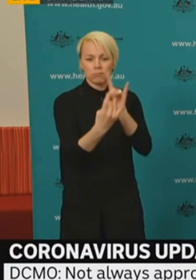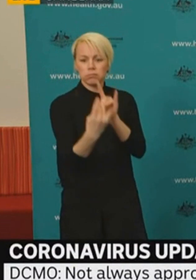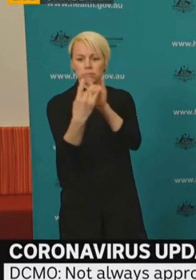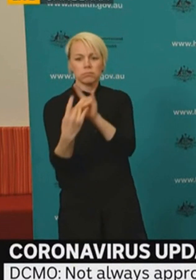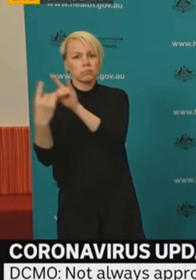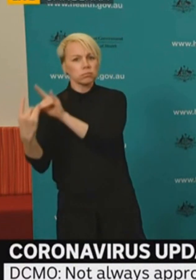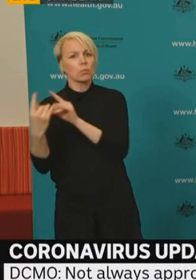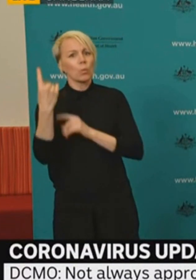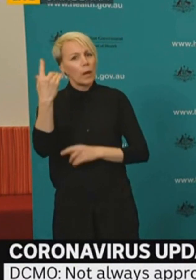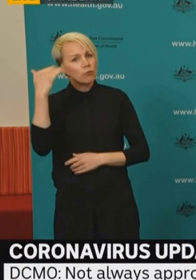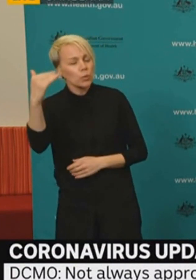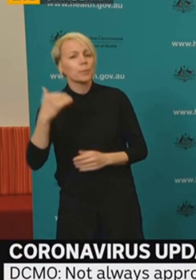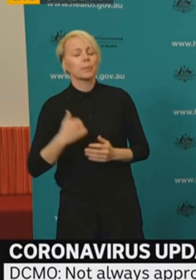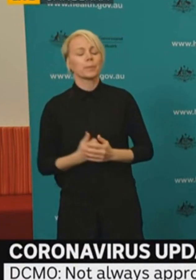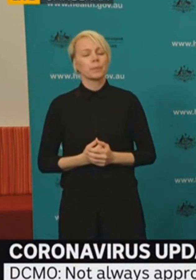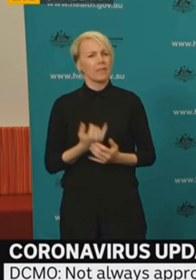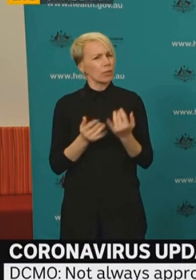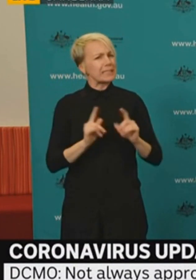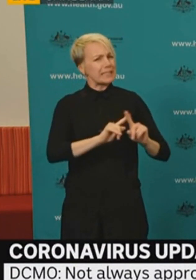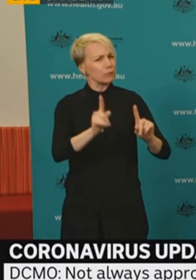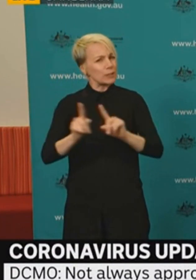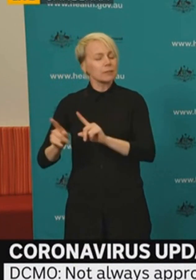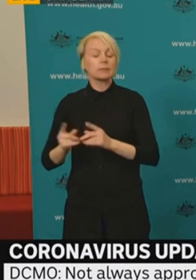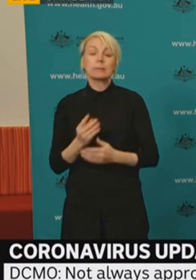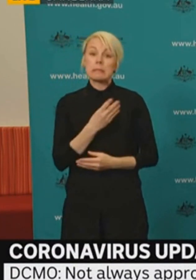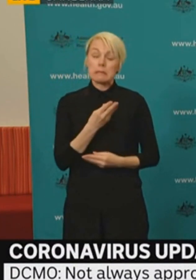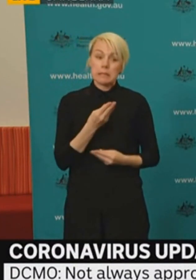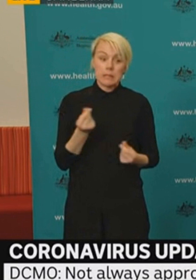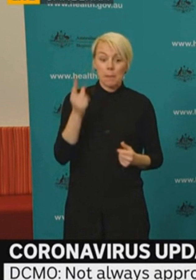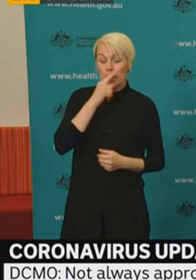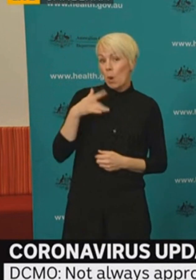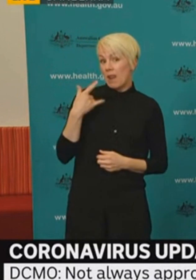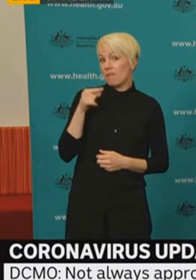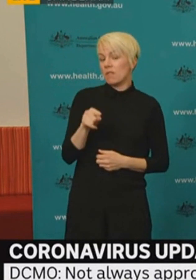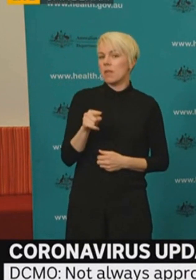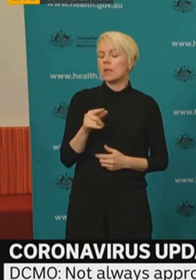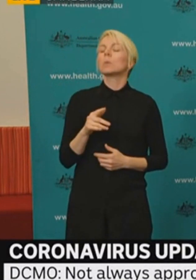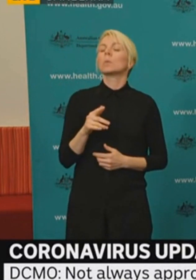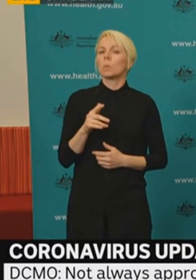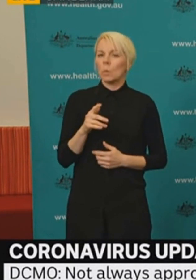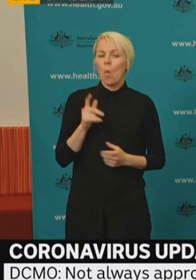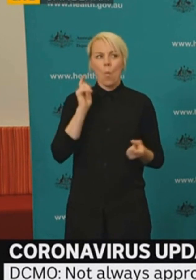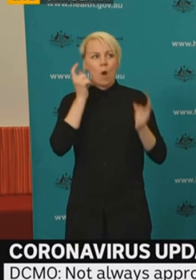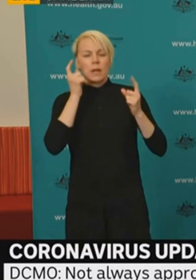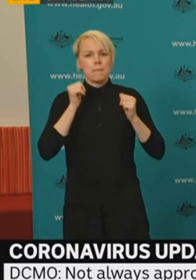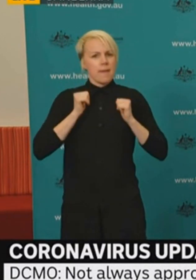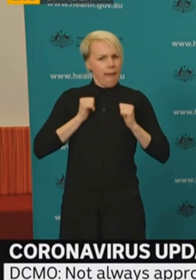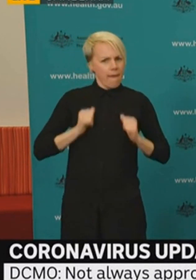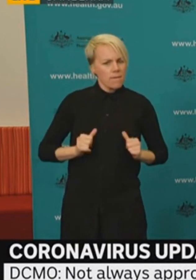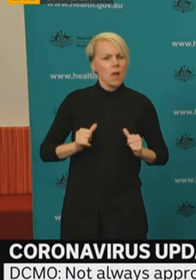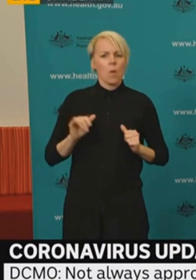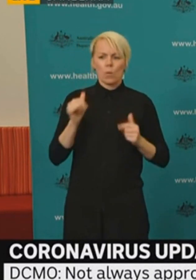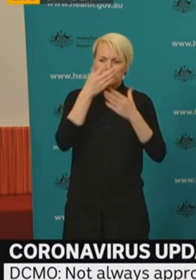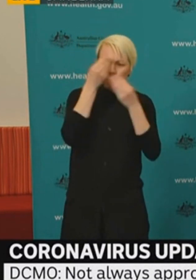care residents, some of whom have very advanced dementia and behavioural issues as well as other care